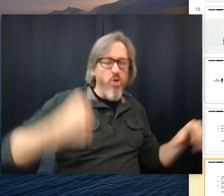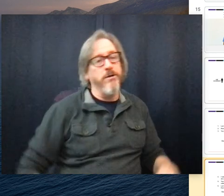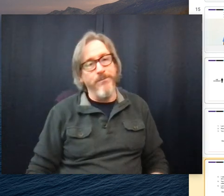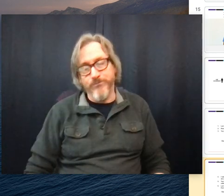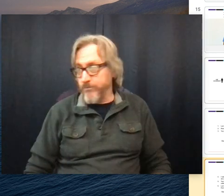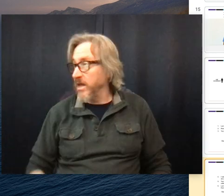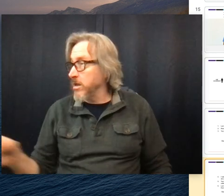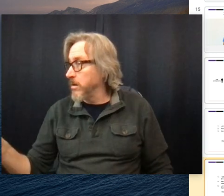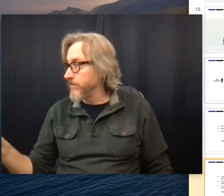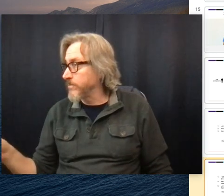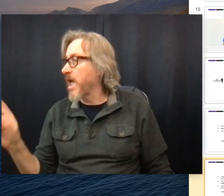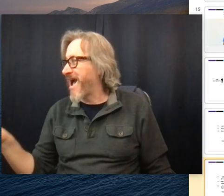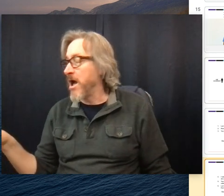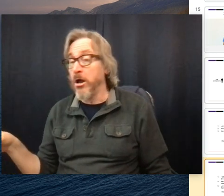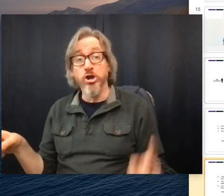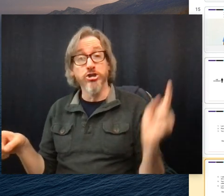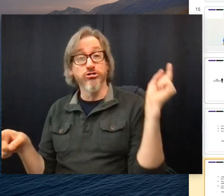Bull, right? Then,